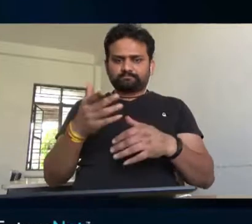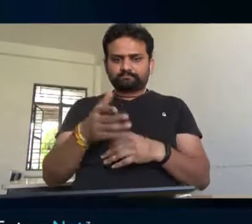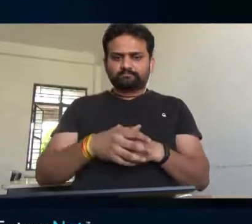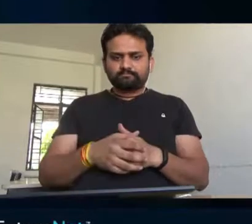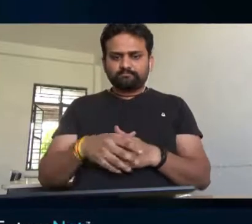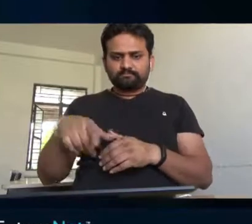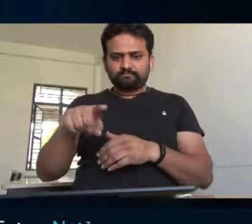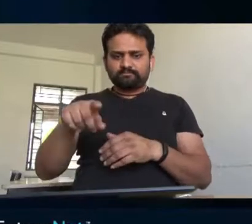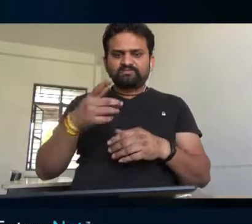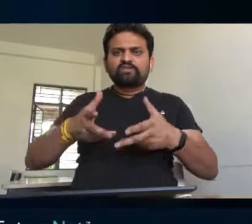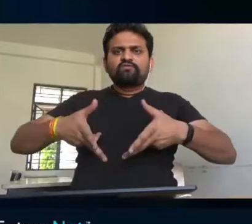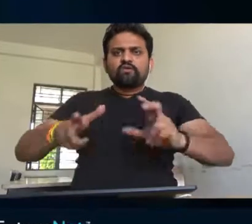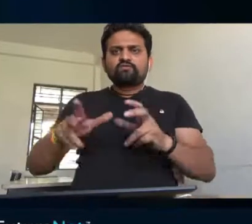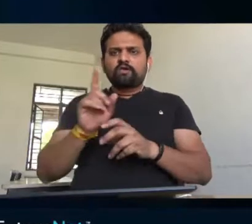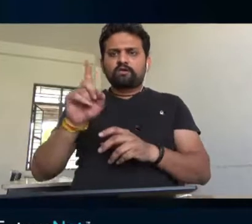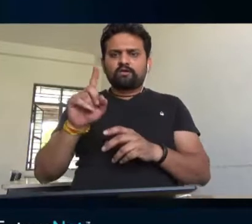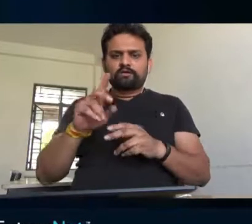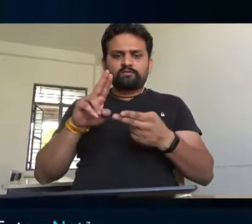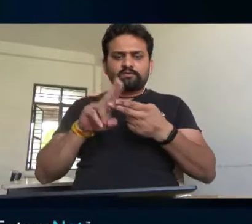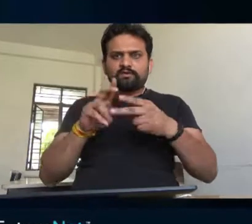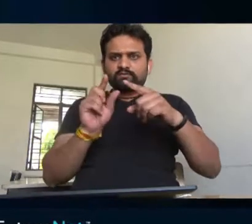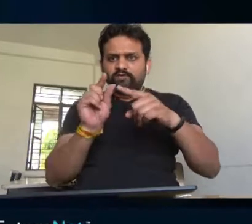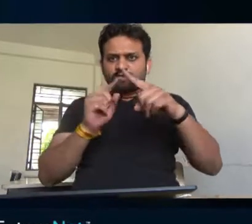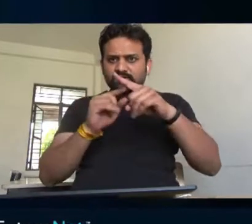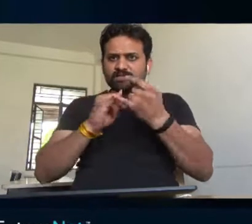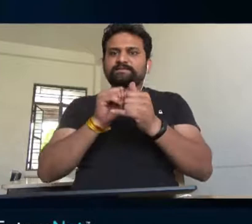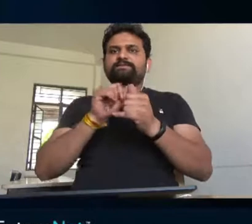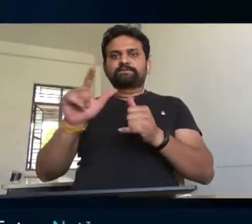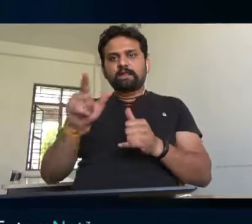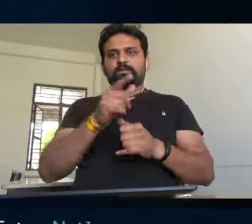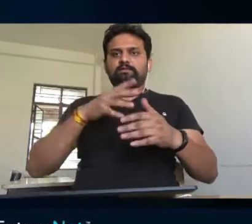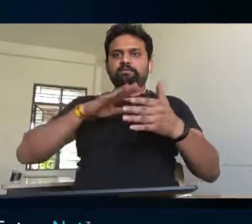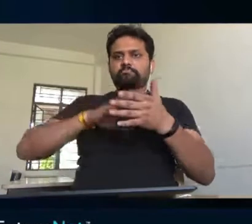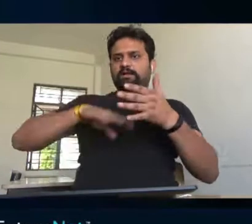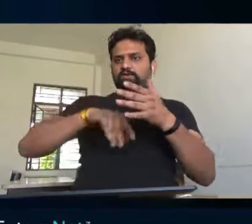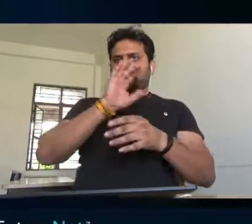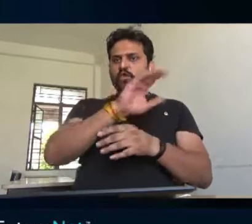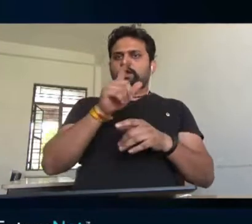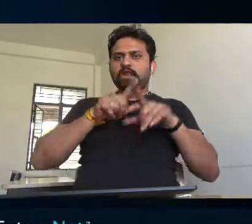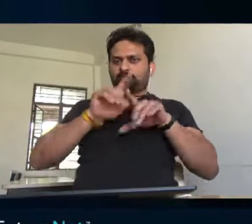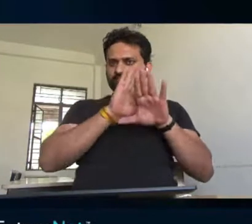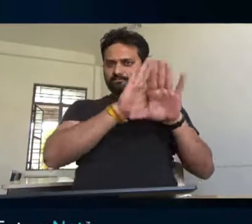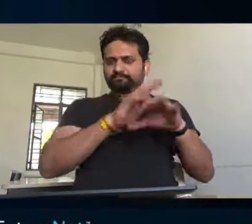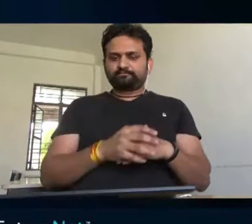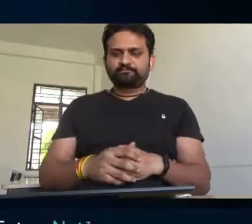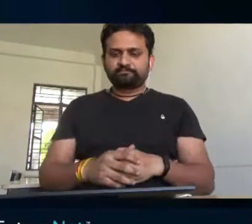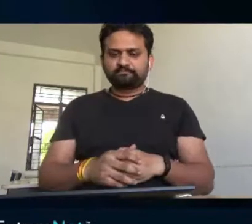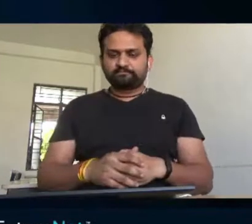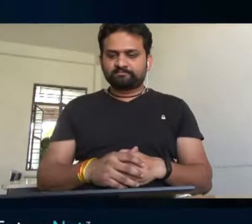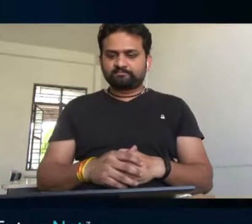sports. Maybe you remember last year we had the FC Barcelona in Wrocław. Some idiots told us that is not